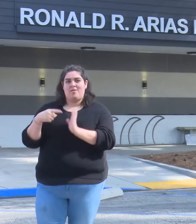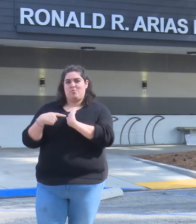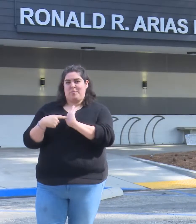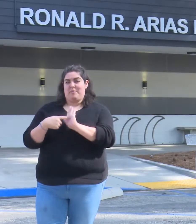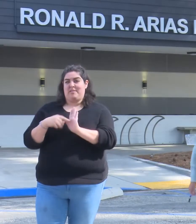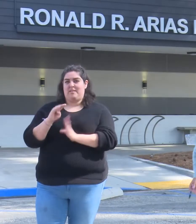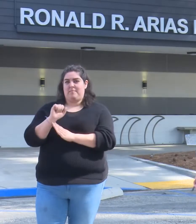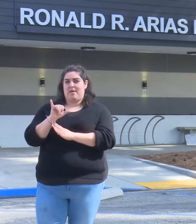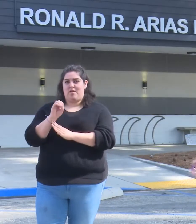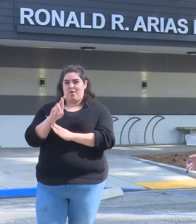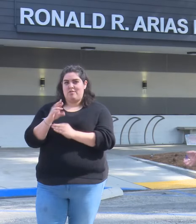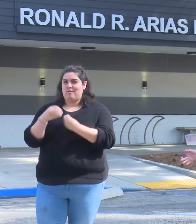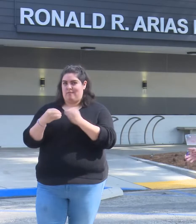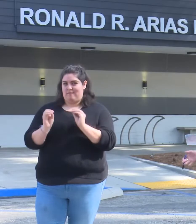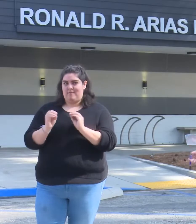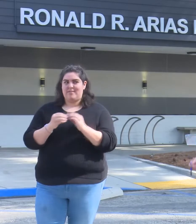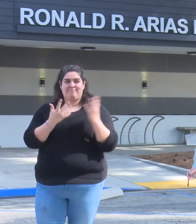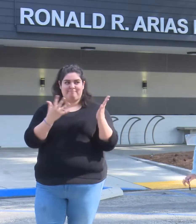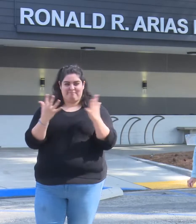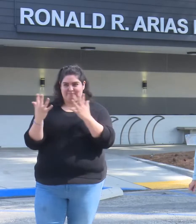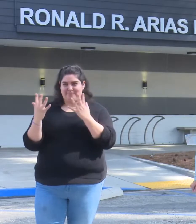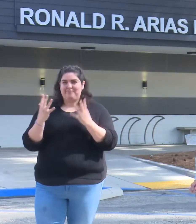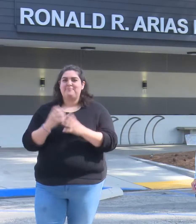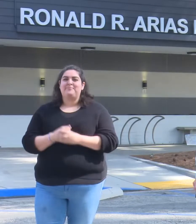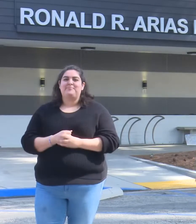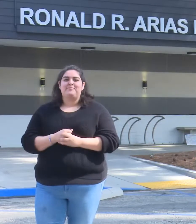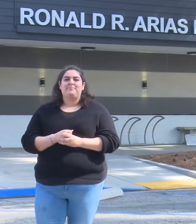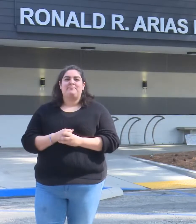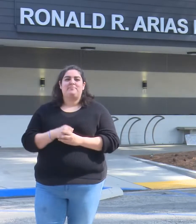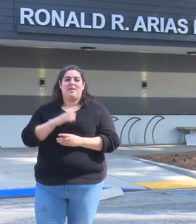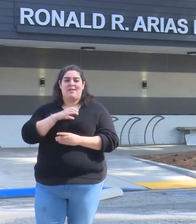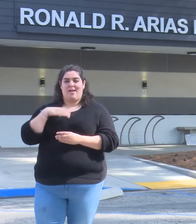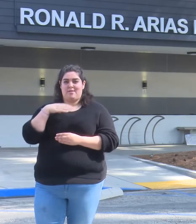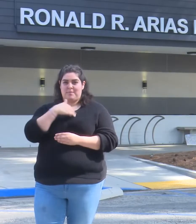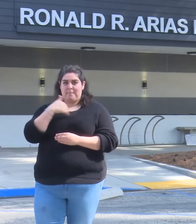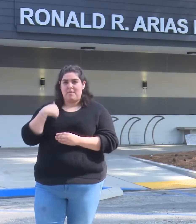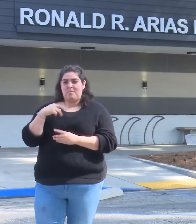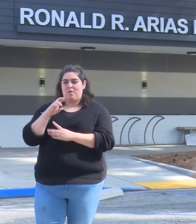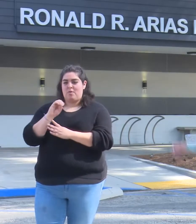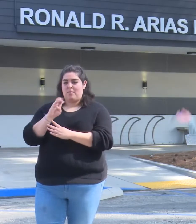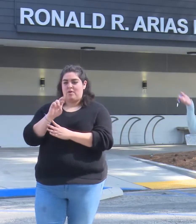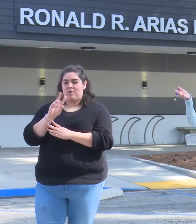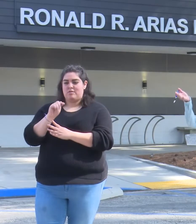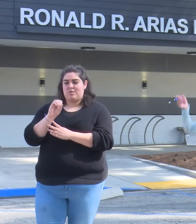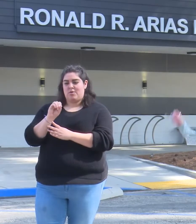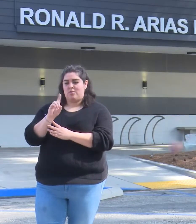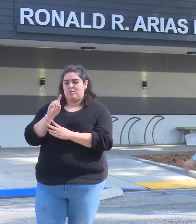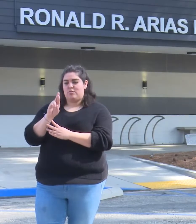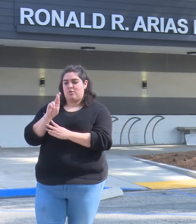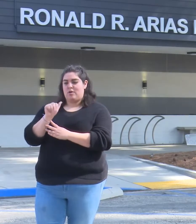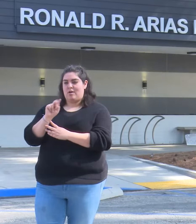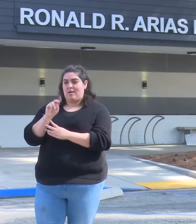office. There's James. Council Member Roberto Uranga.